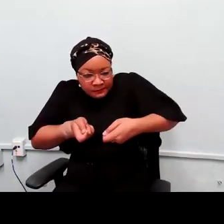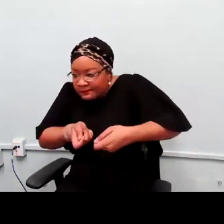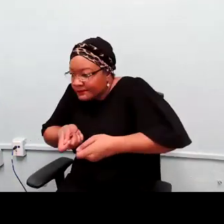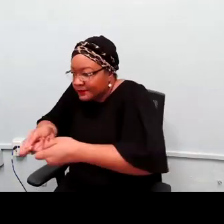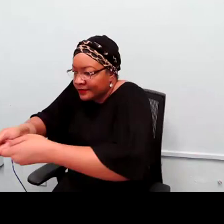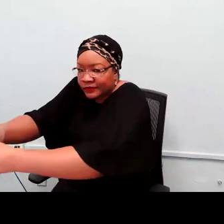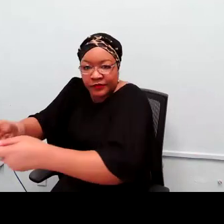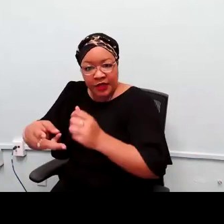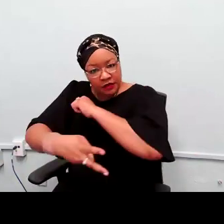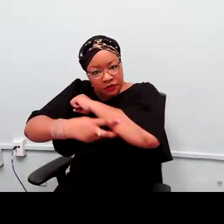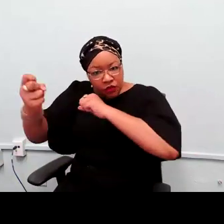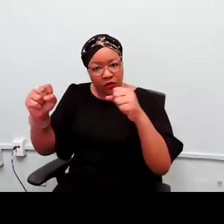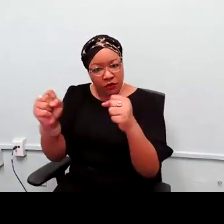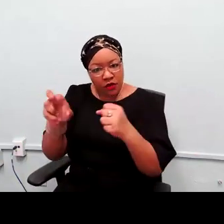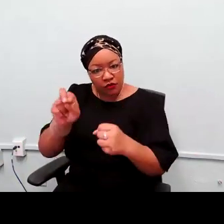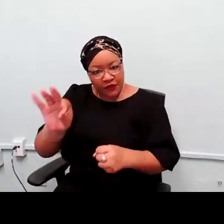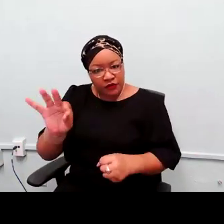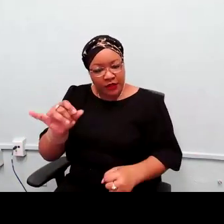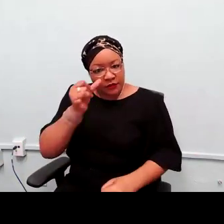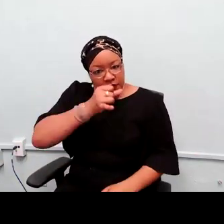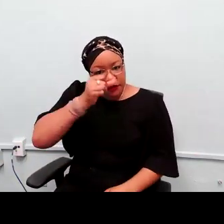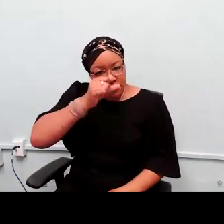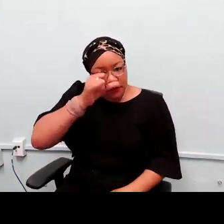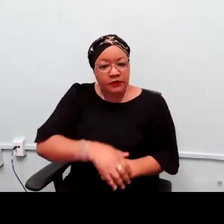So that's a sense of,